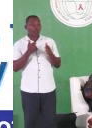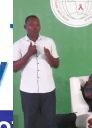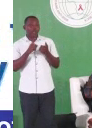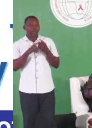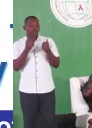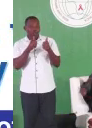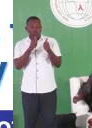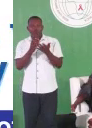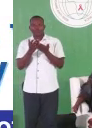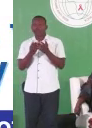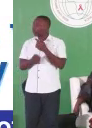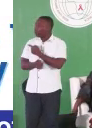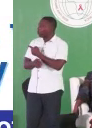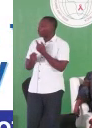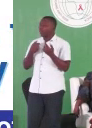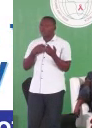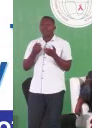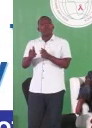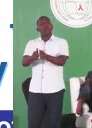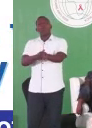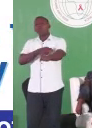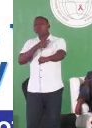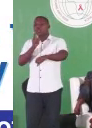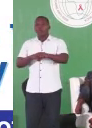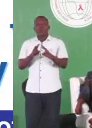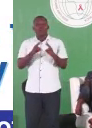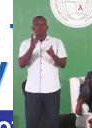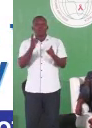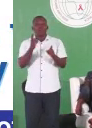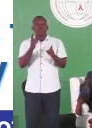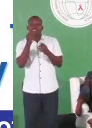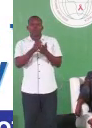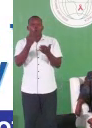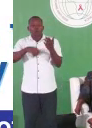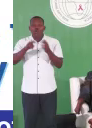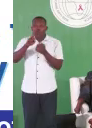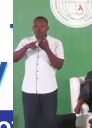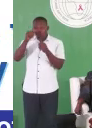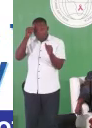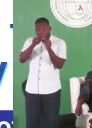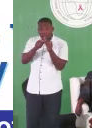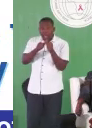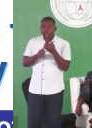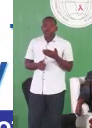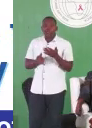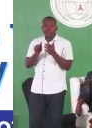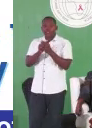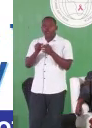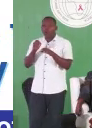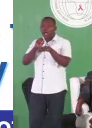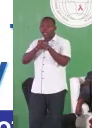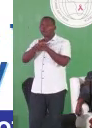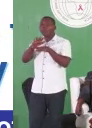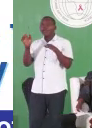probably speak for 1.5 hours. So I'll just say that what you need to remember is that there are impact